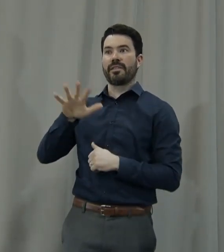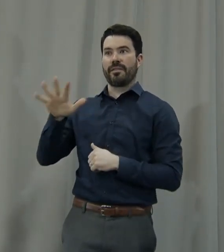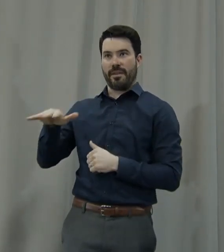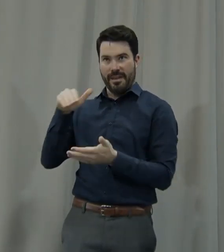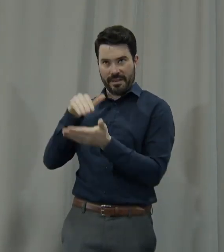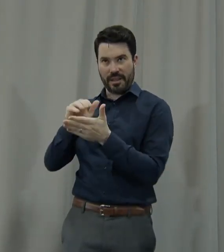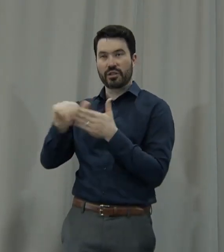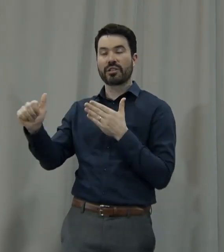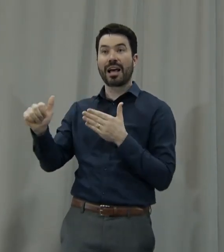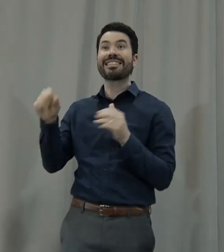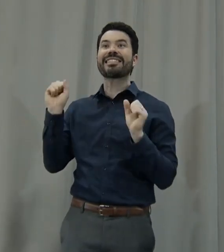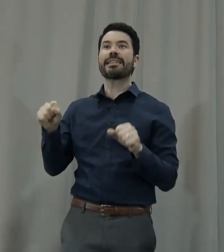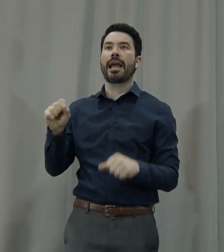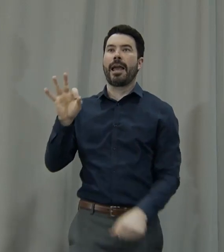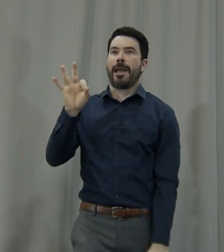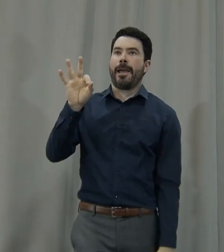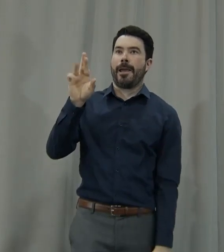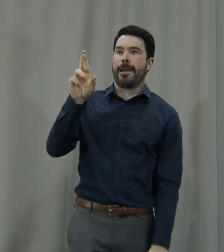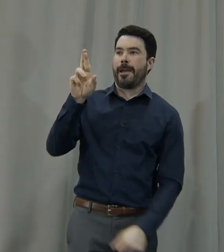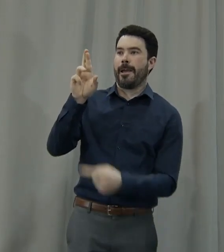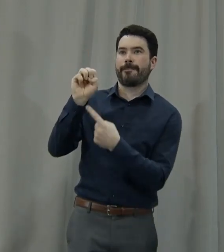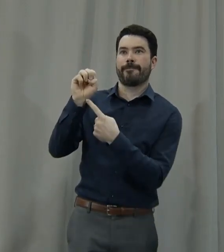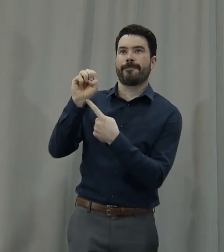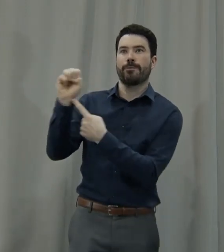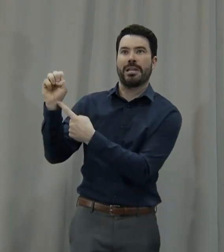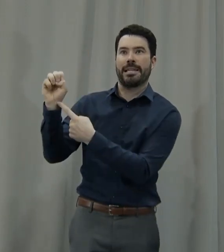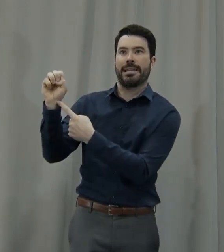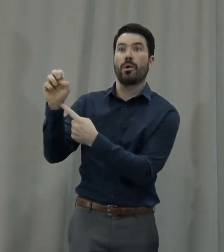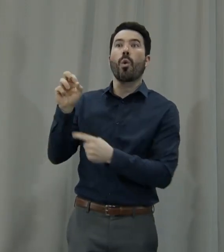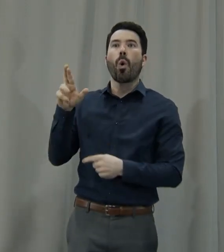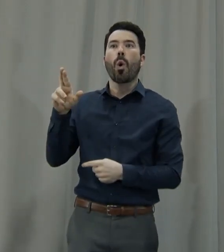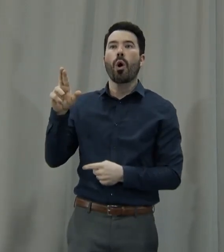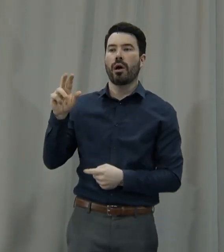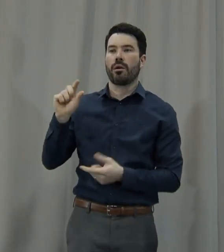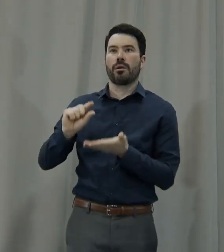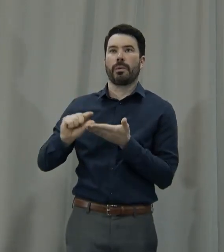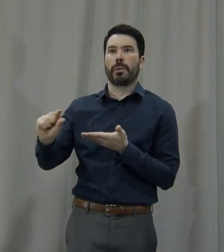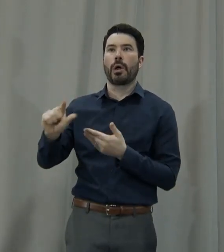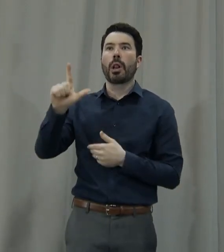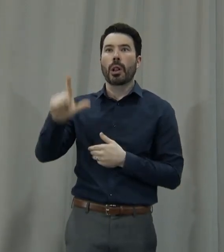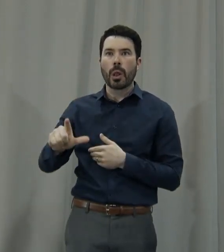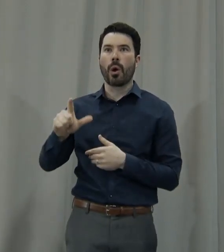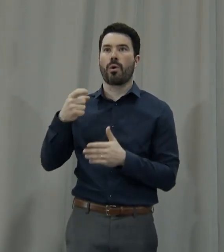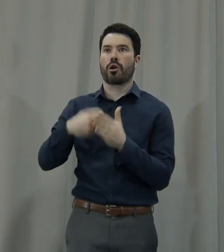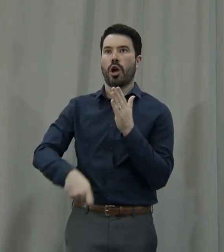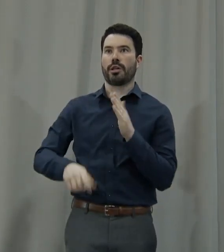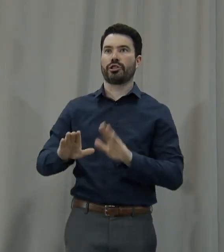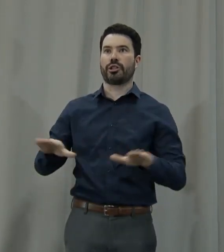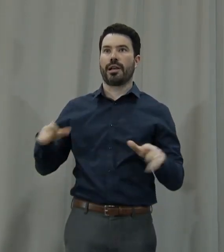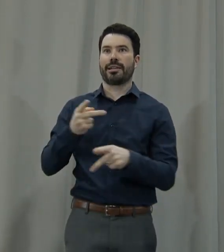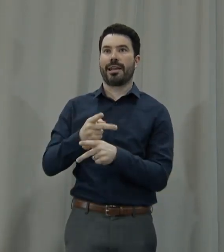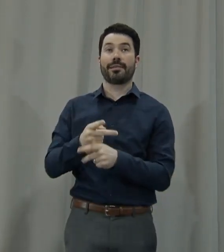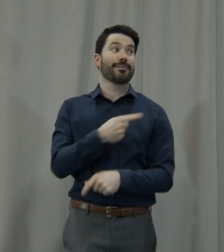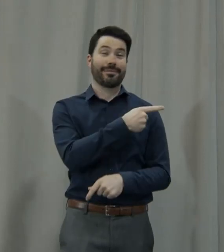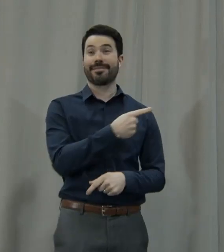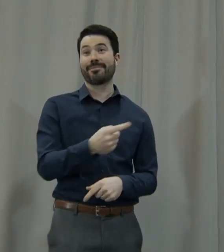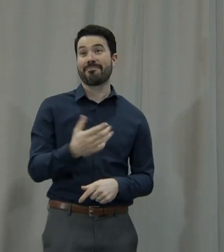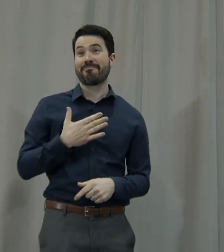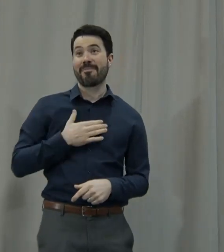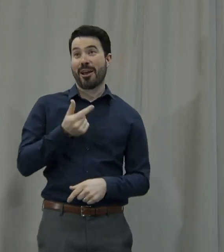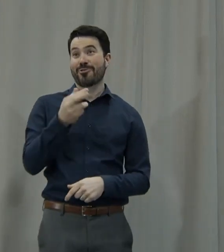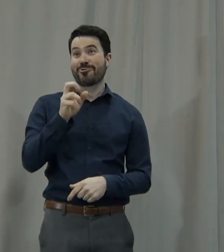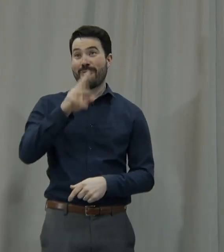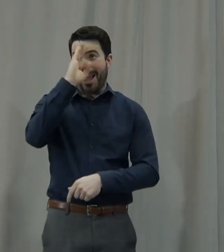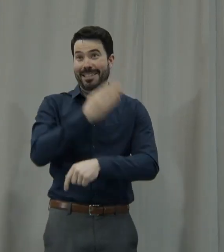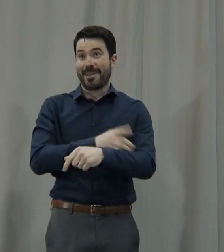eligible for free or low-cost childcare. And as I got a one-year-old grandson, my